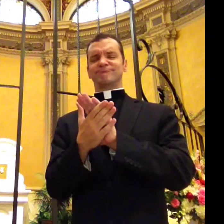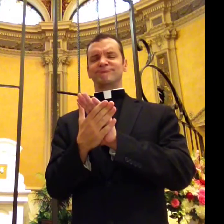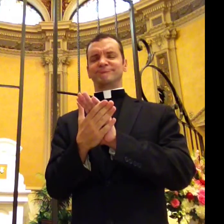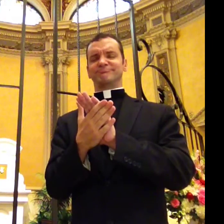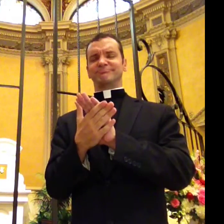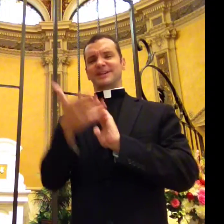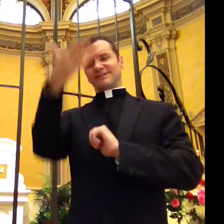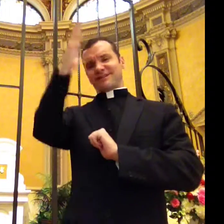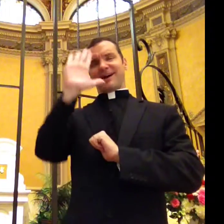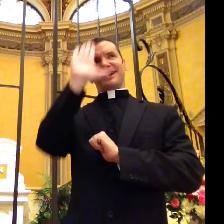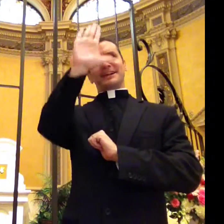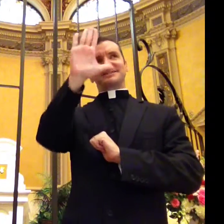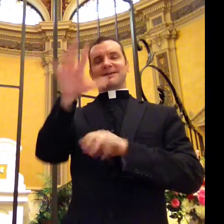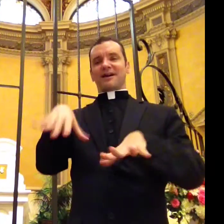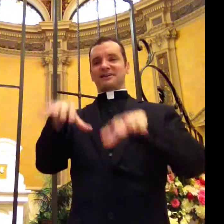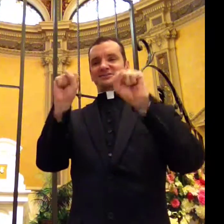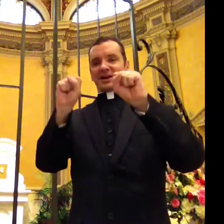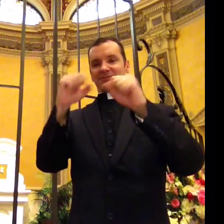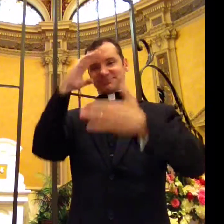Life with Christ